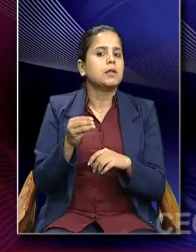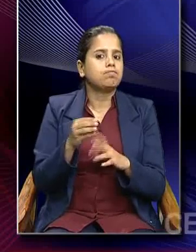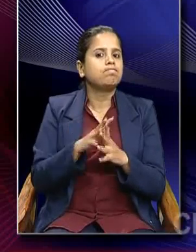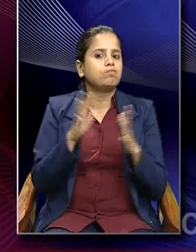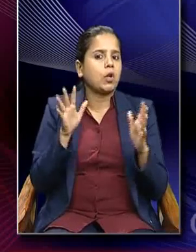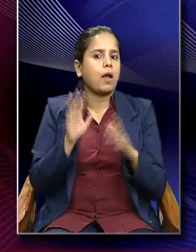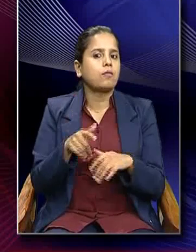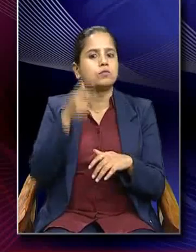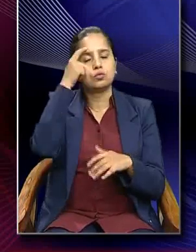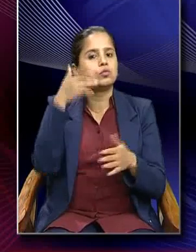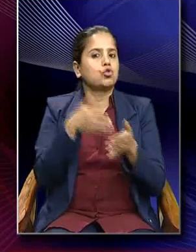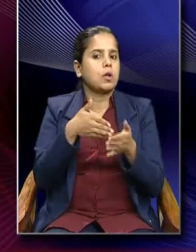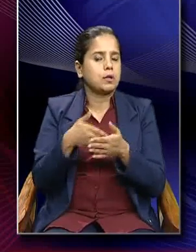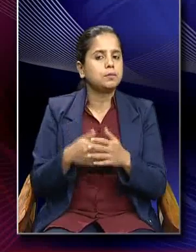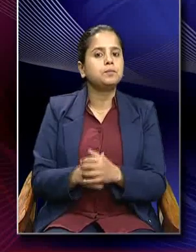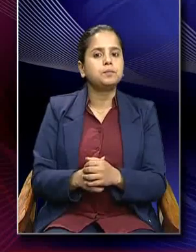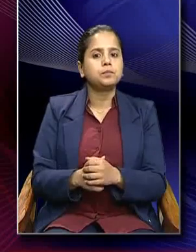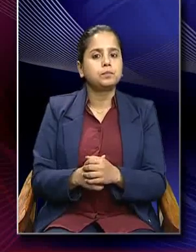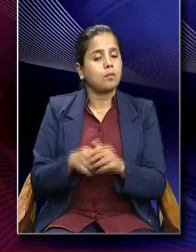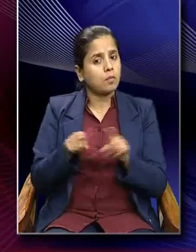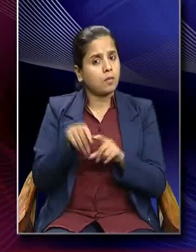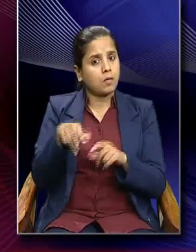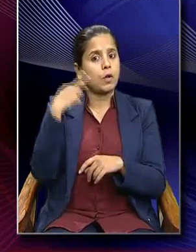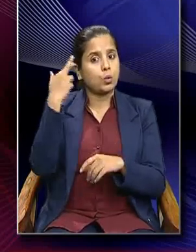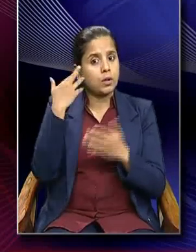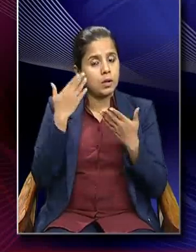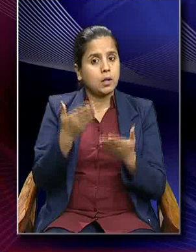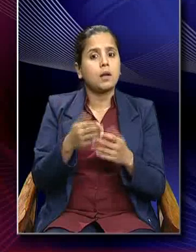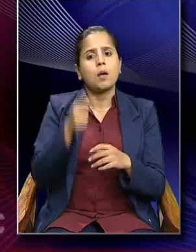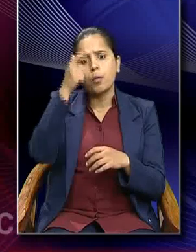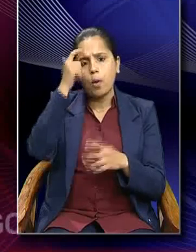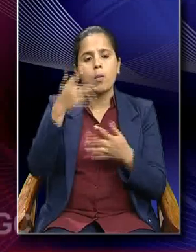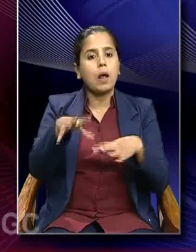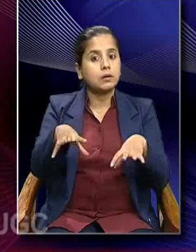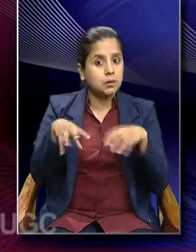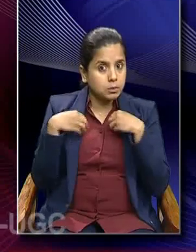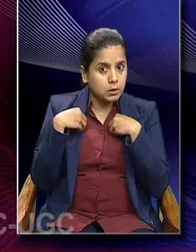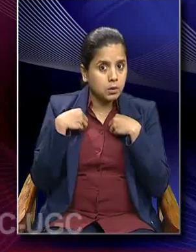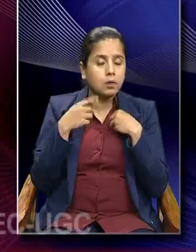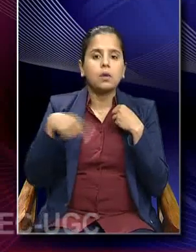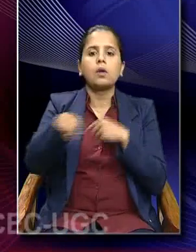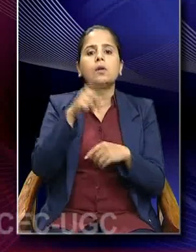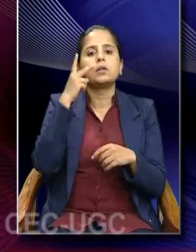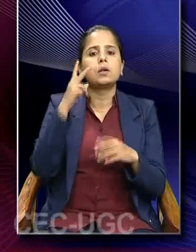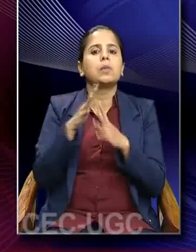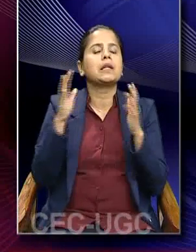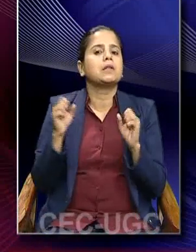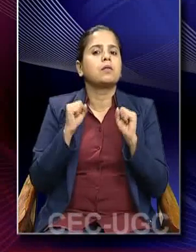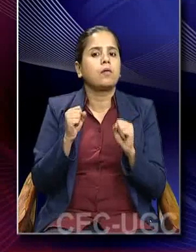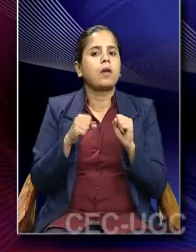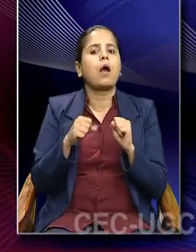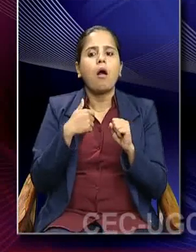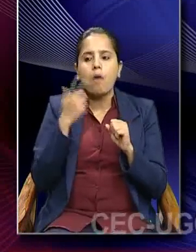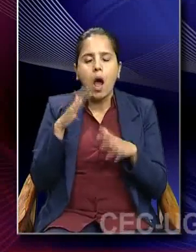challenge. And therefore the problem of acceptability, it becomes difficult to